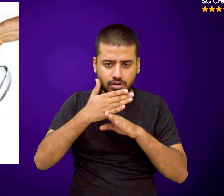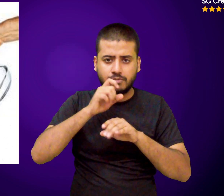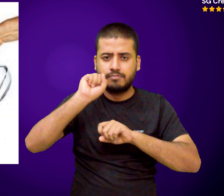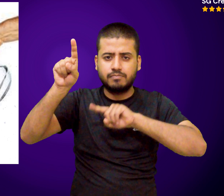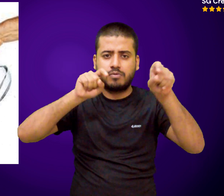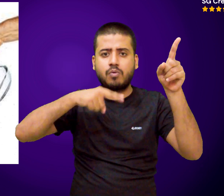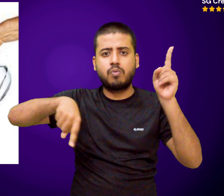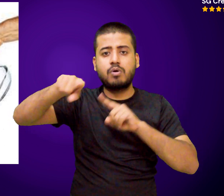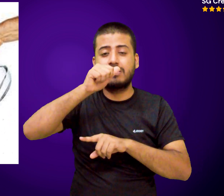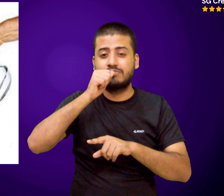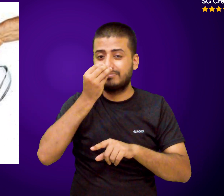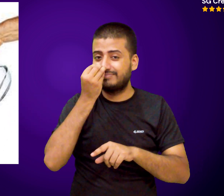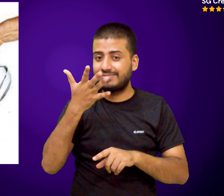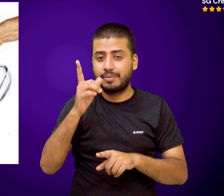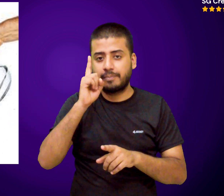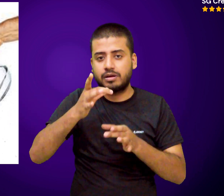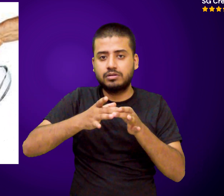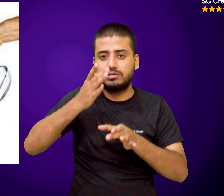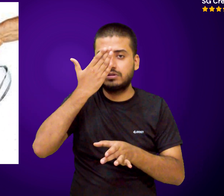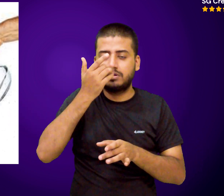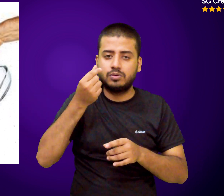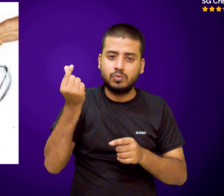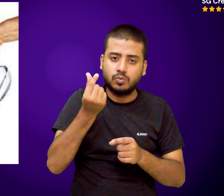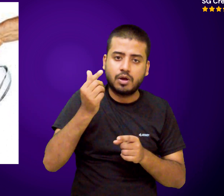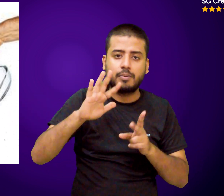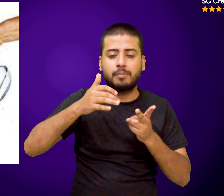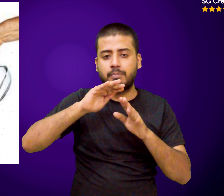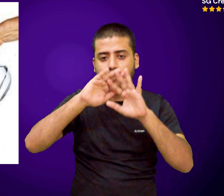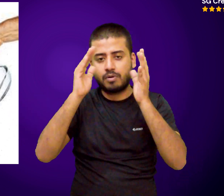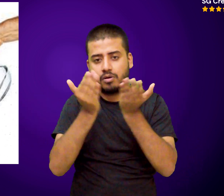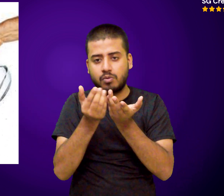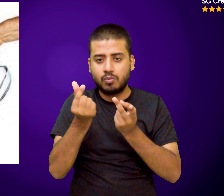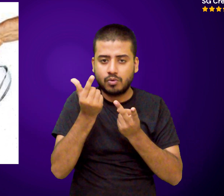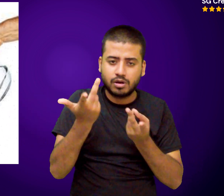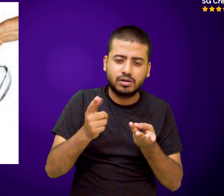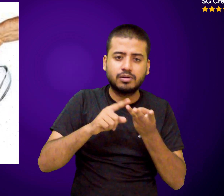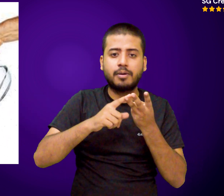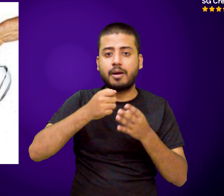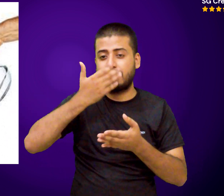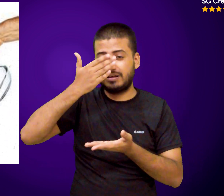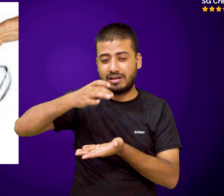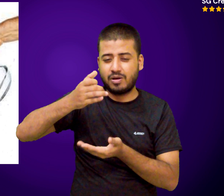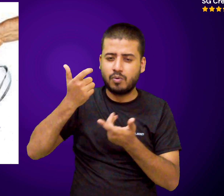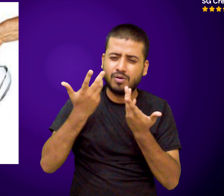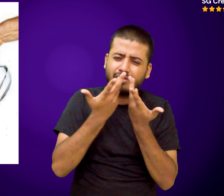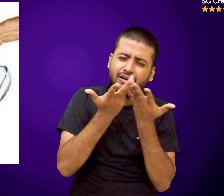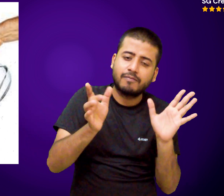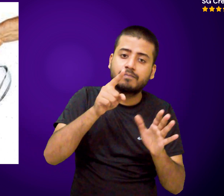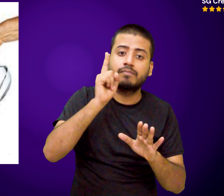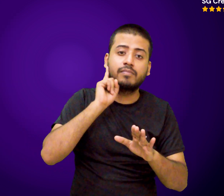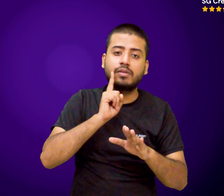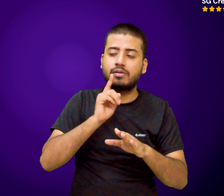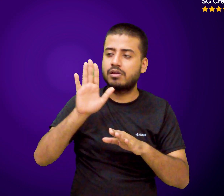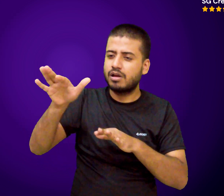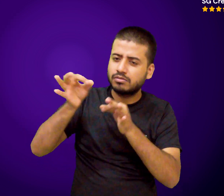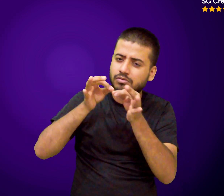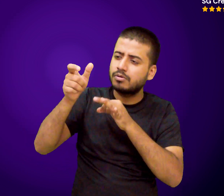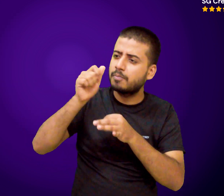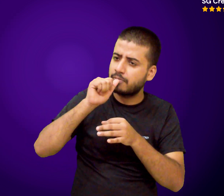responsibly. Interconnection. Water as a resource. Both wine production and human consumption rely on access to clean